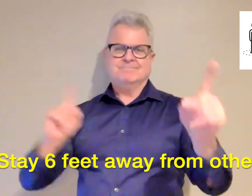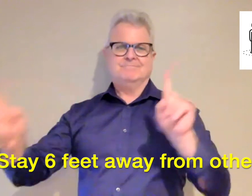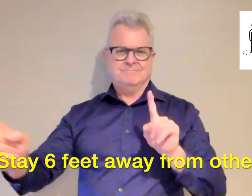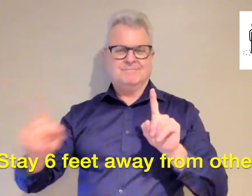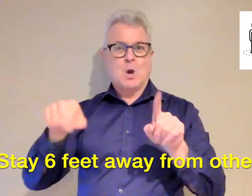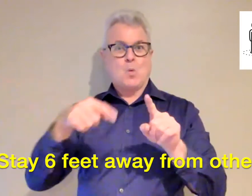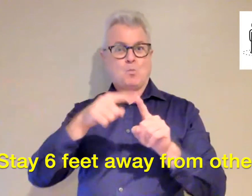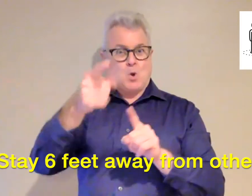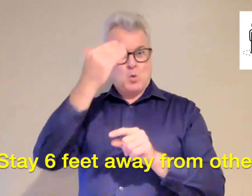others.